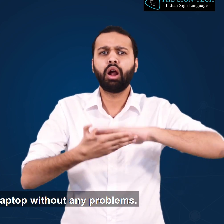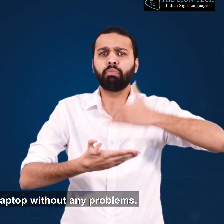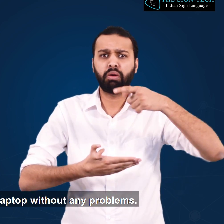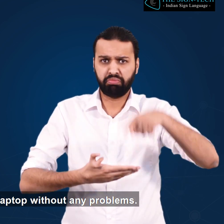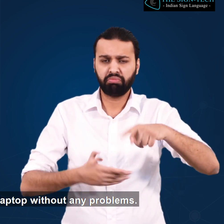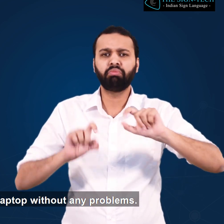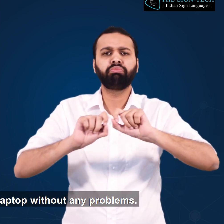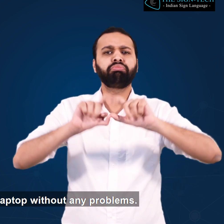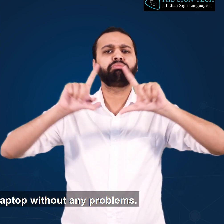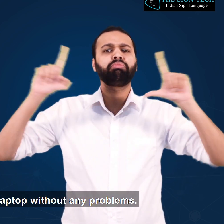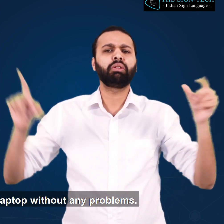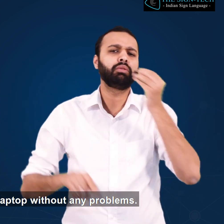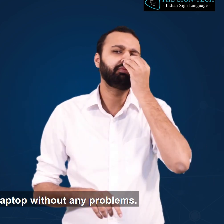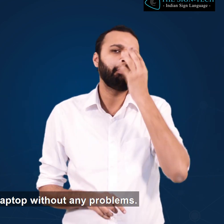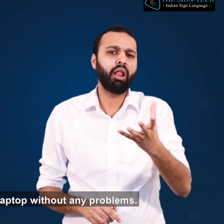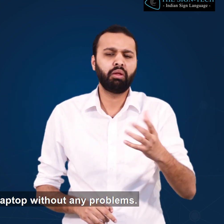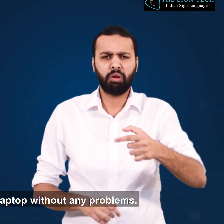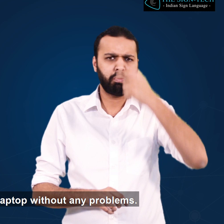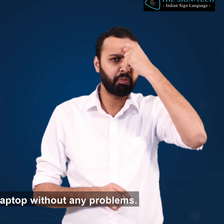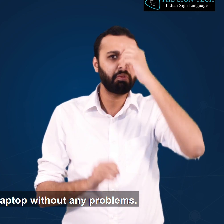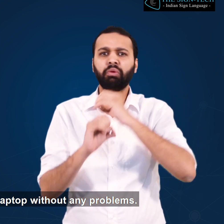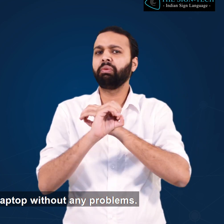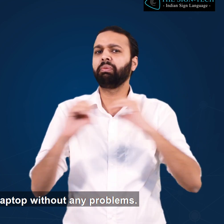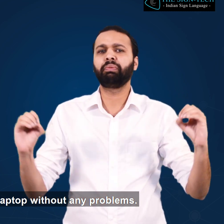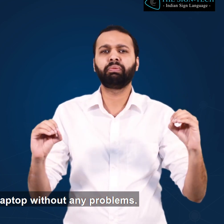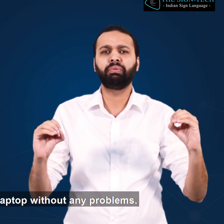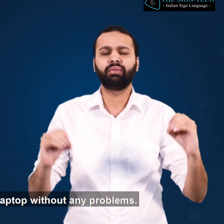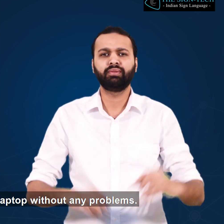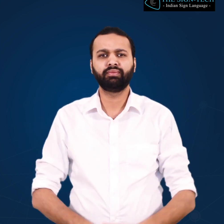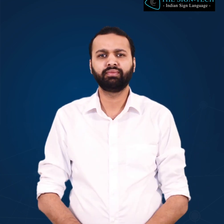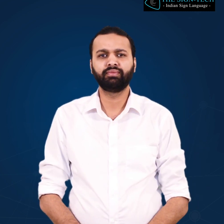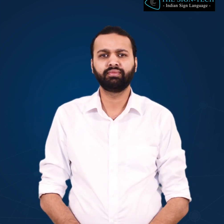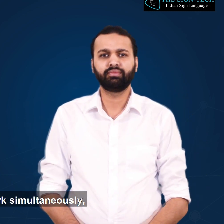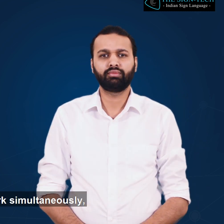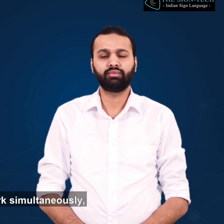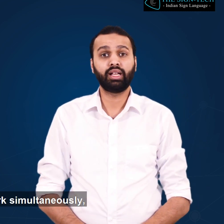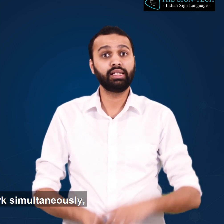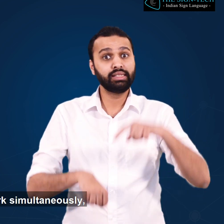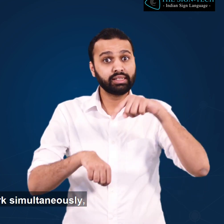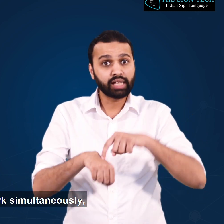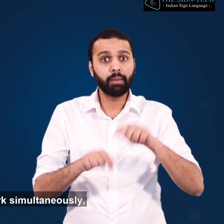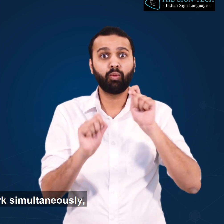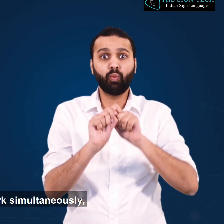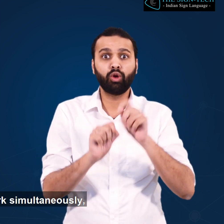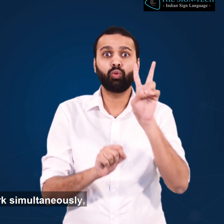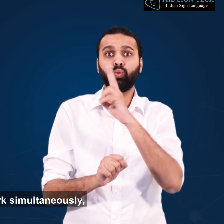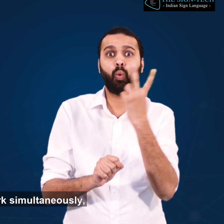Run smoothly on this laptop without any problems. You can work simultaneously.